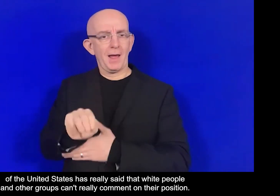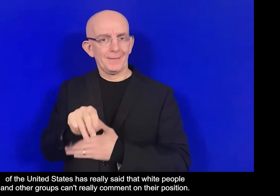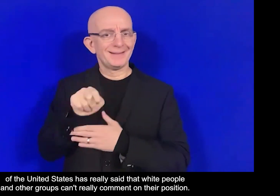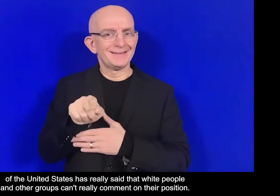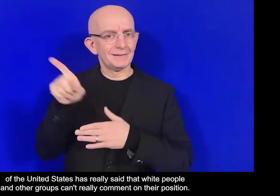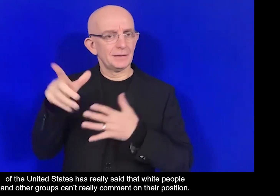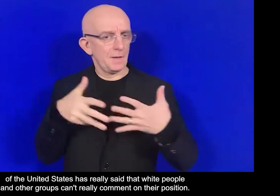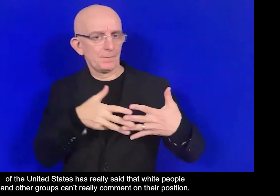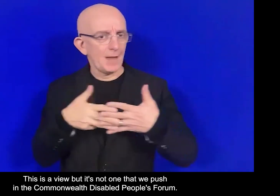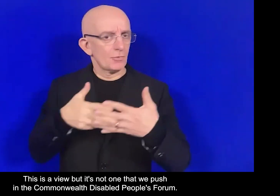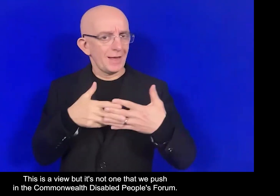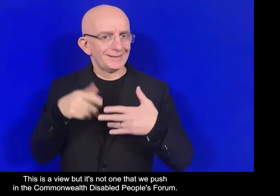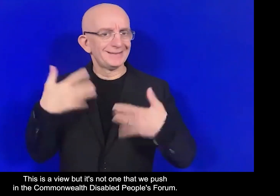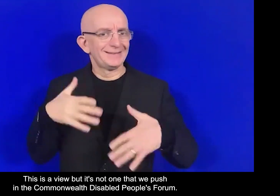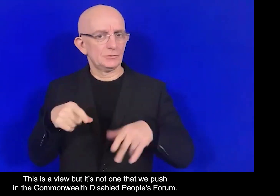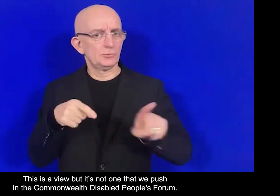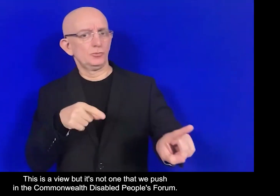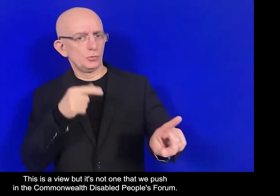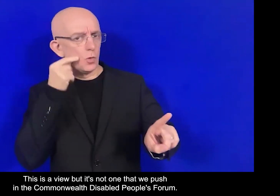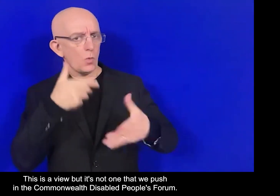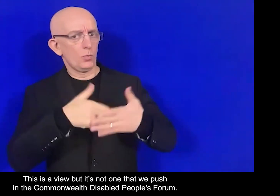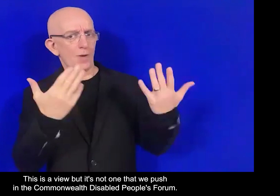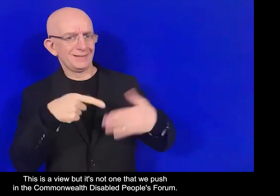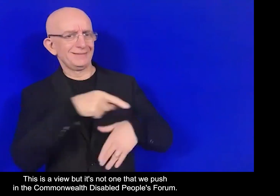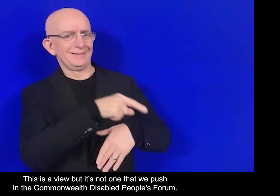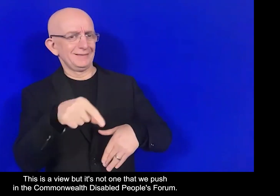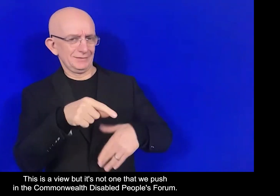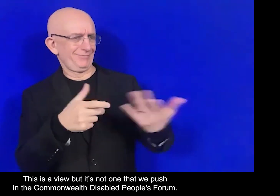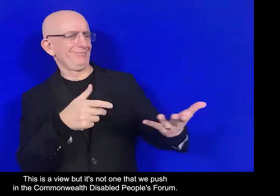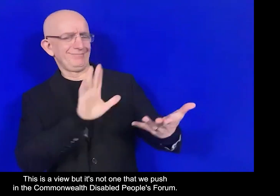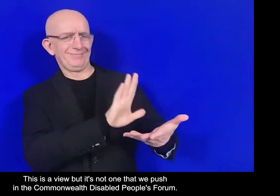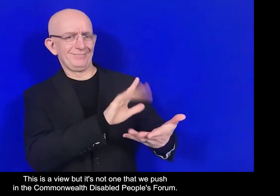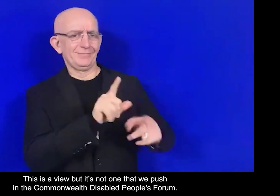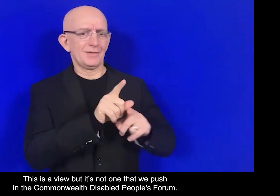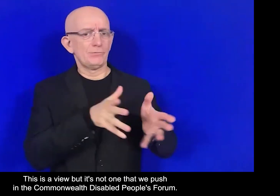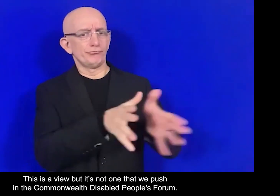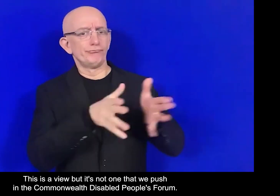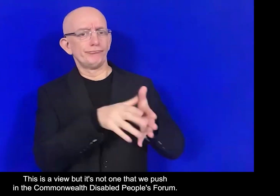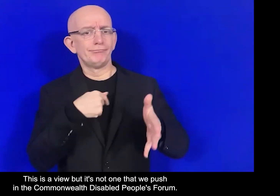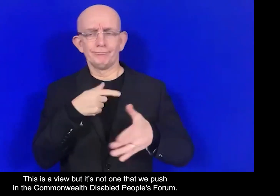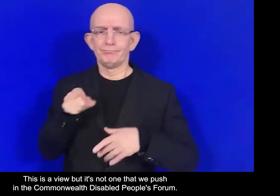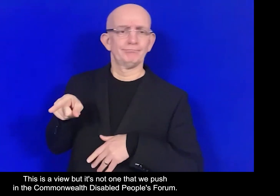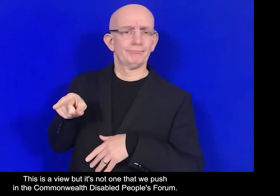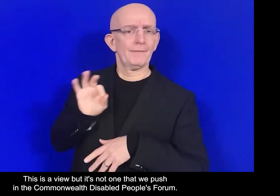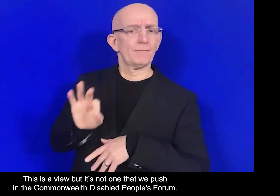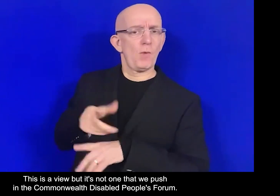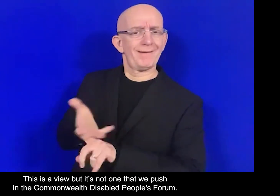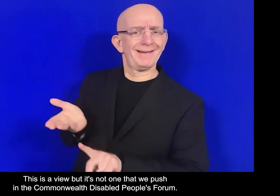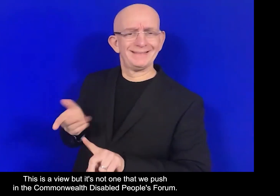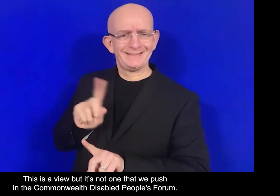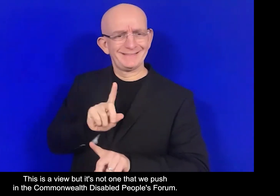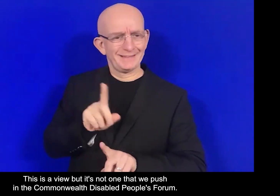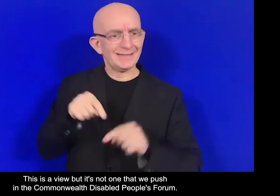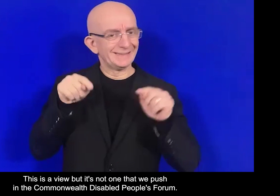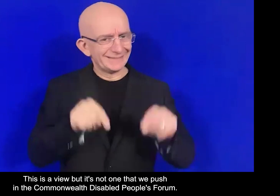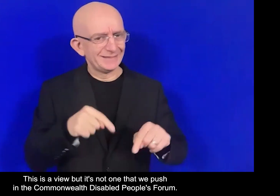their position. This is a view, but it's not one that we push in the Commonwealth Disabled